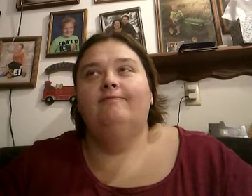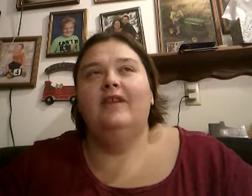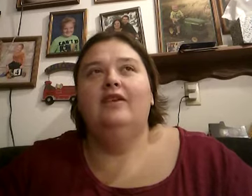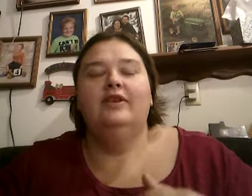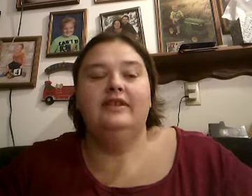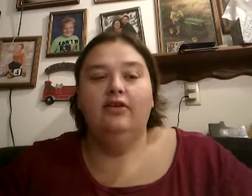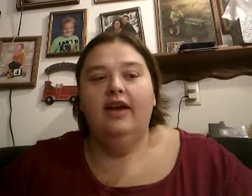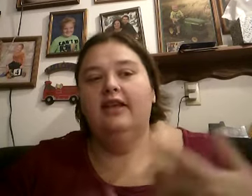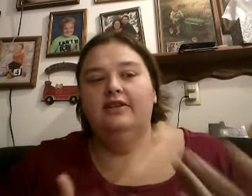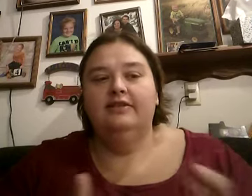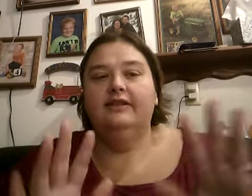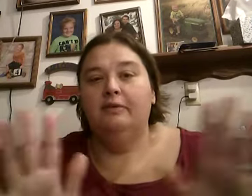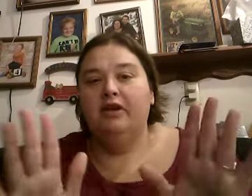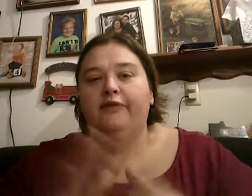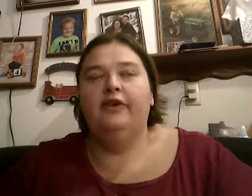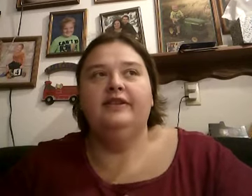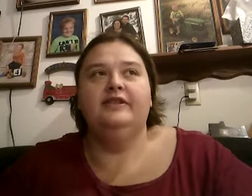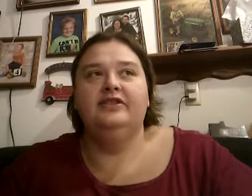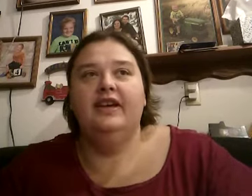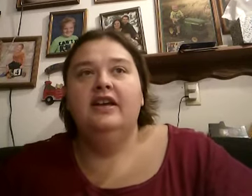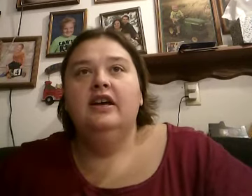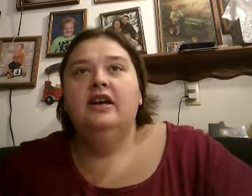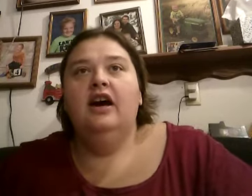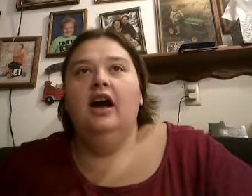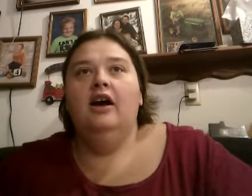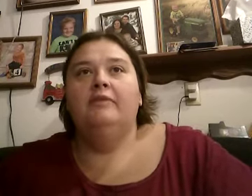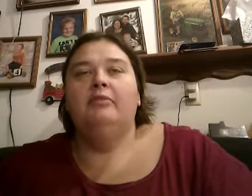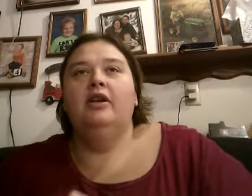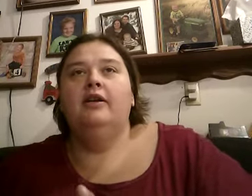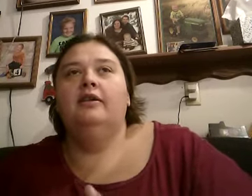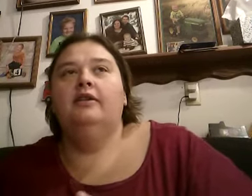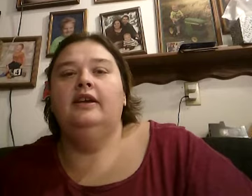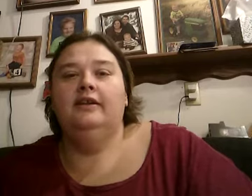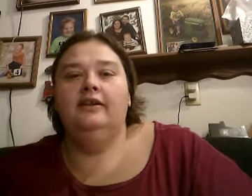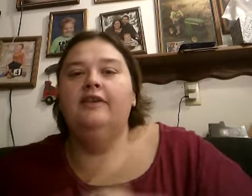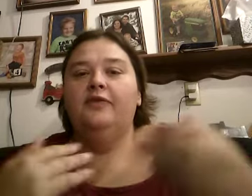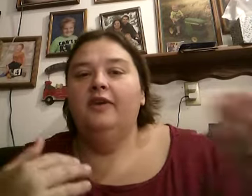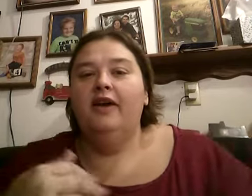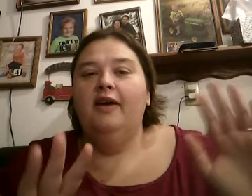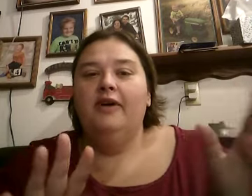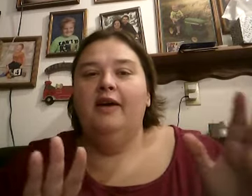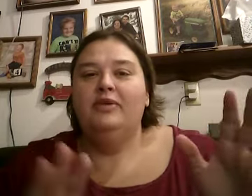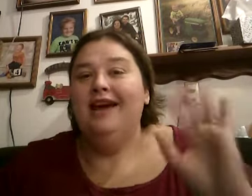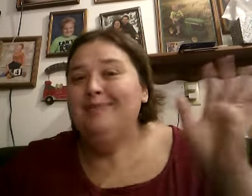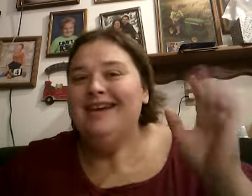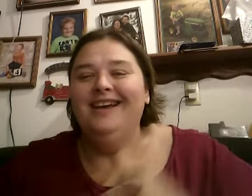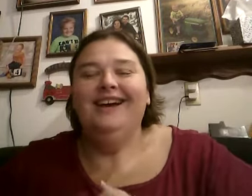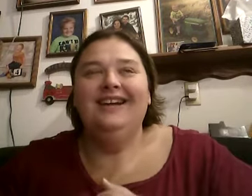I don't want to say, okay, like, just, let's, I'm going to give, for instance, just say, I'm going to give P, hi P, an